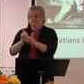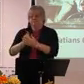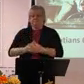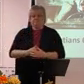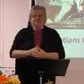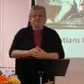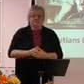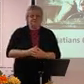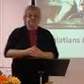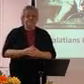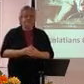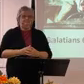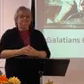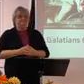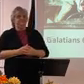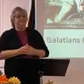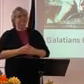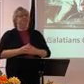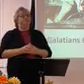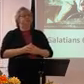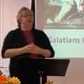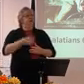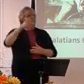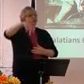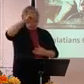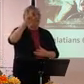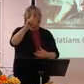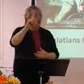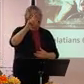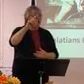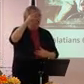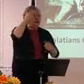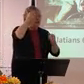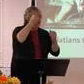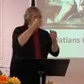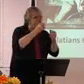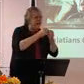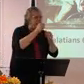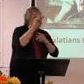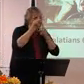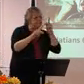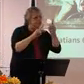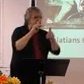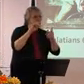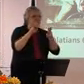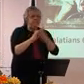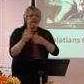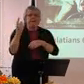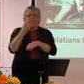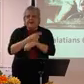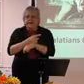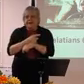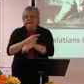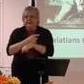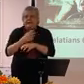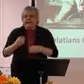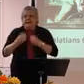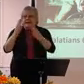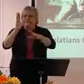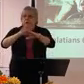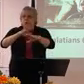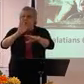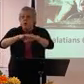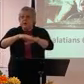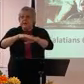reap. So Paul reminds the people that day, and a good reminder to us, okay? He gives a